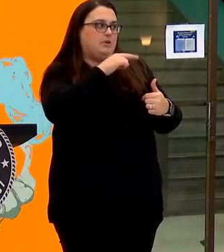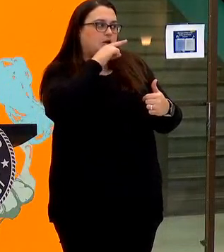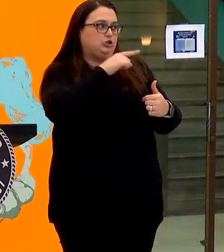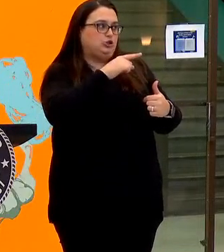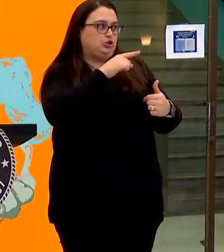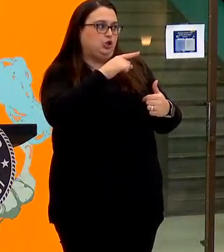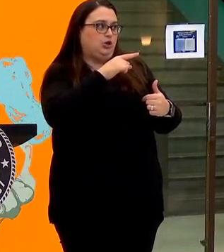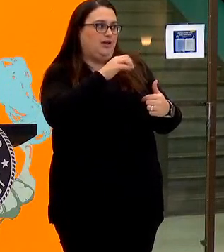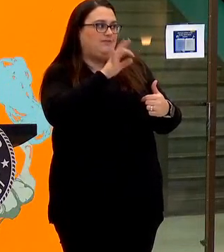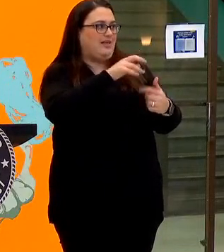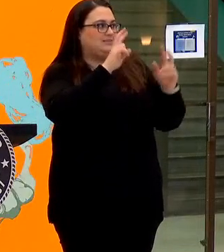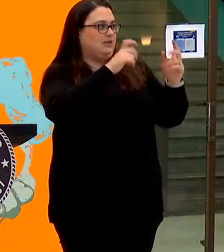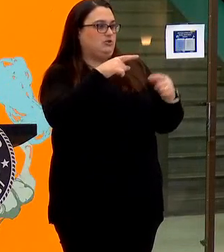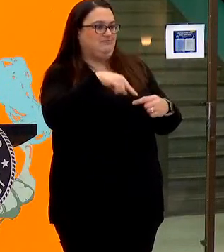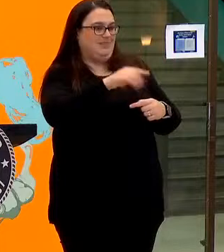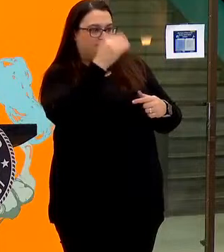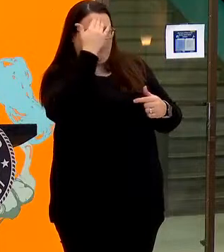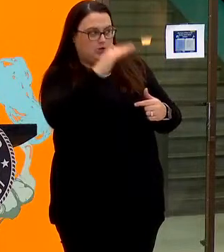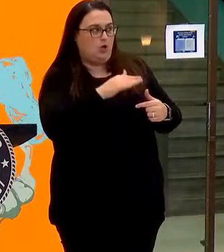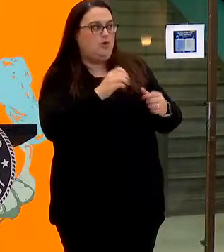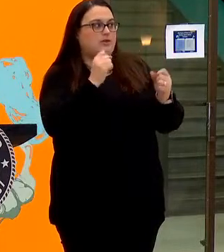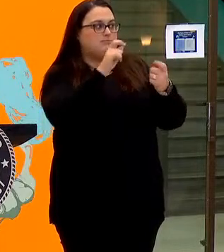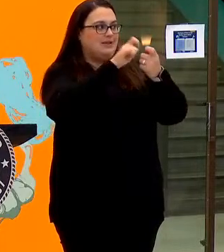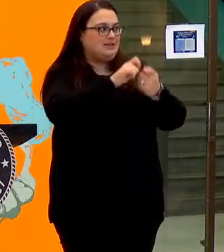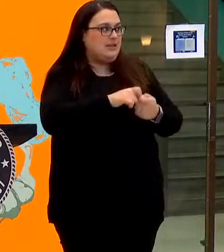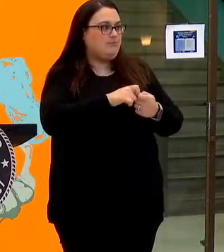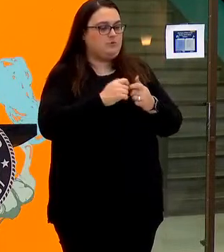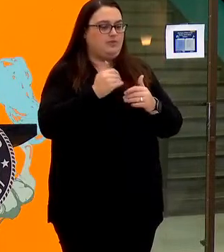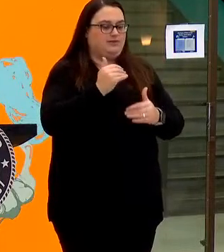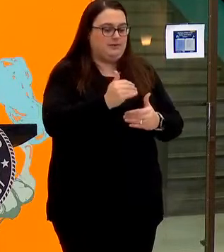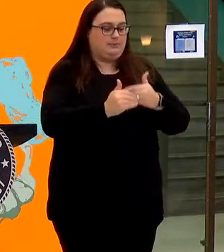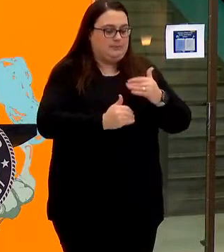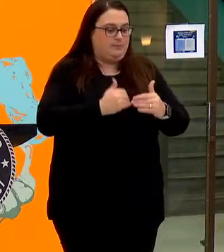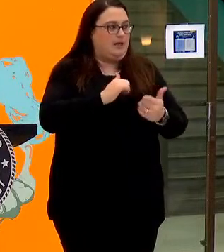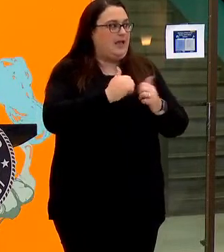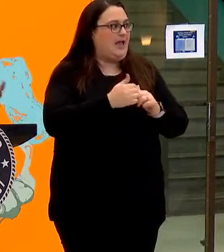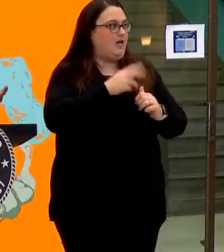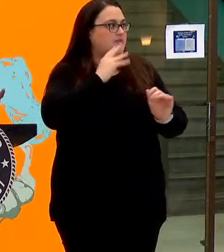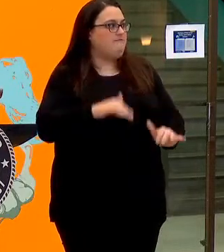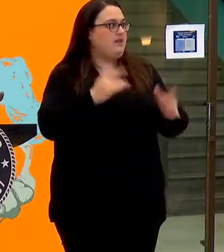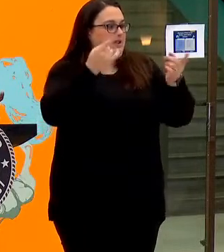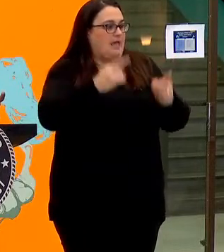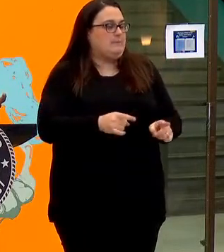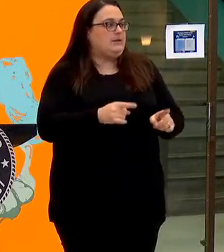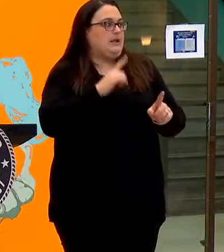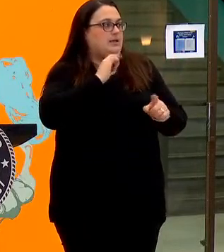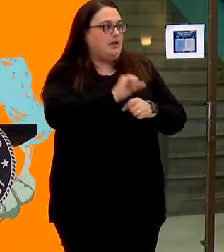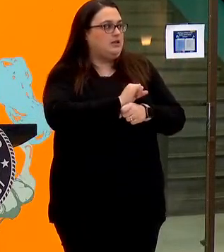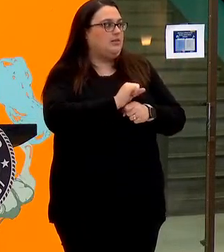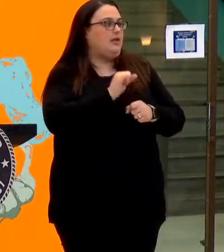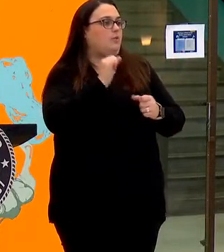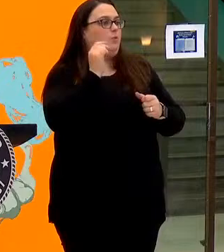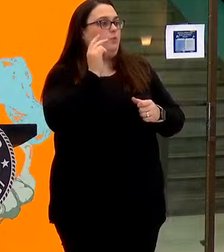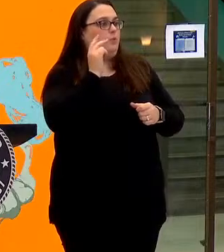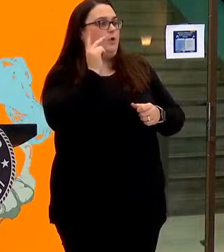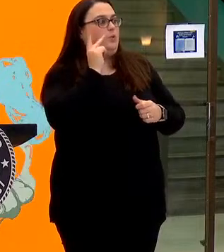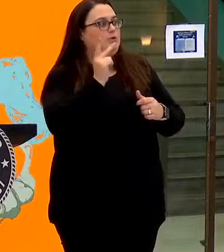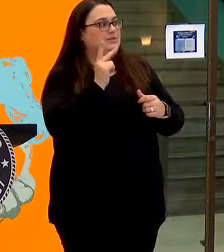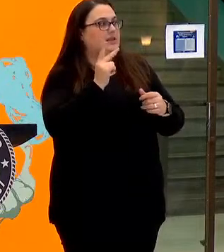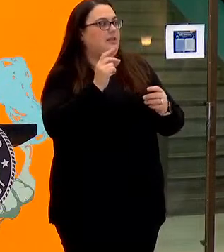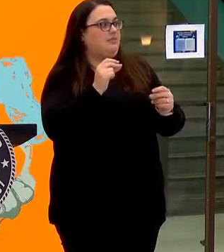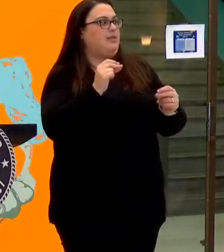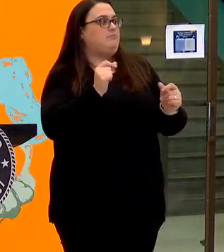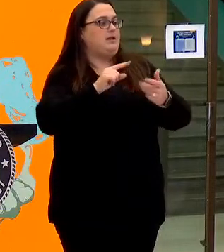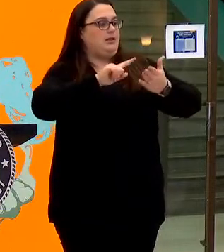staff not knowing about it. You know, again, there's a lot of details about the step-by-step of how we got to flooding that will come out in our